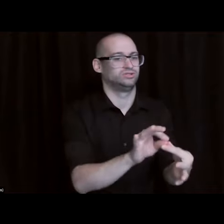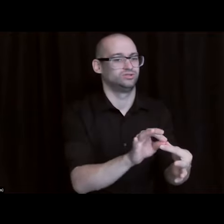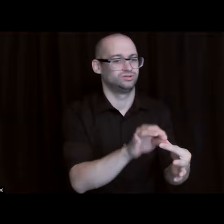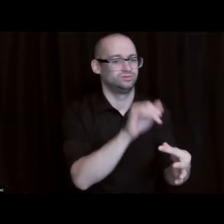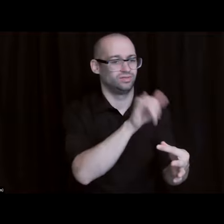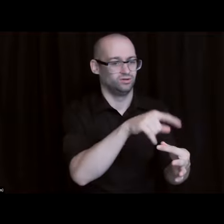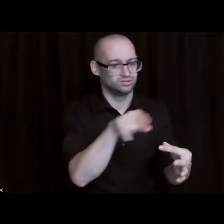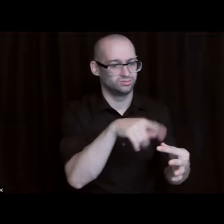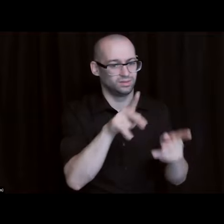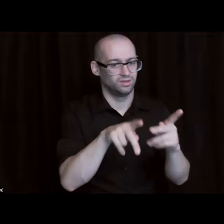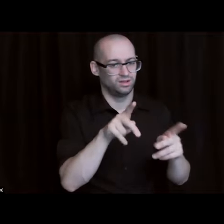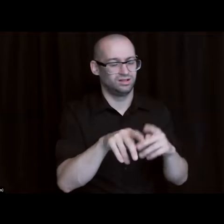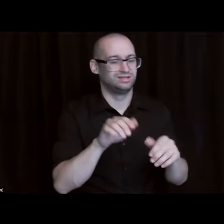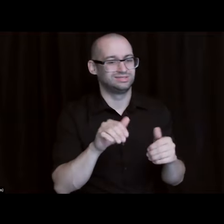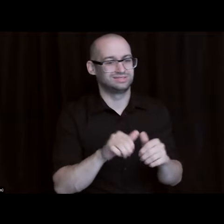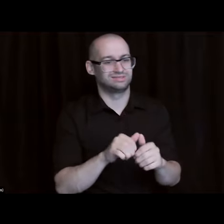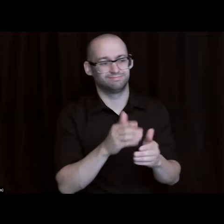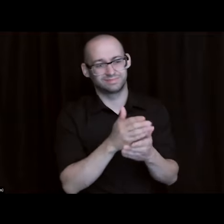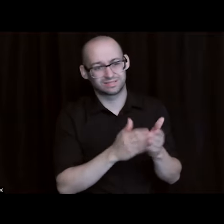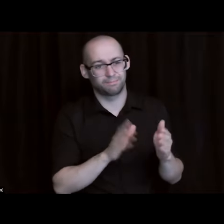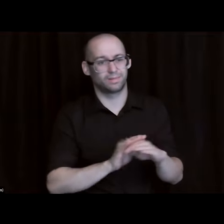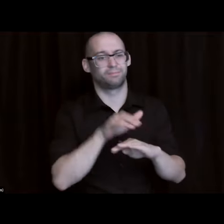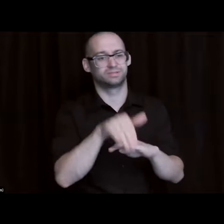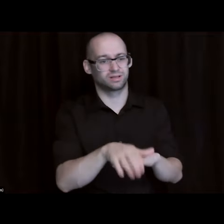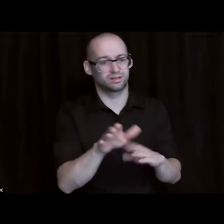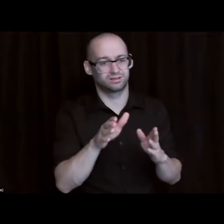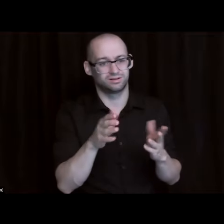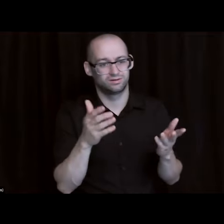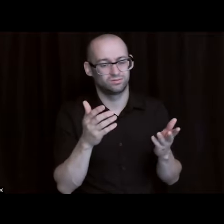of the obstacles that we have found is availability